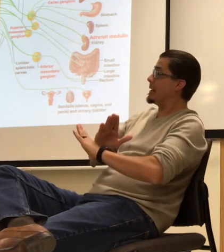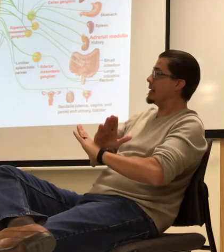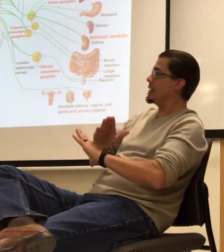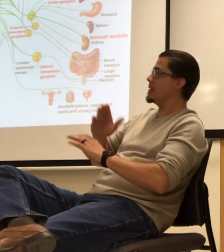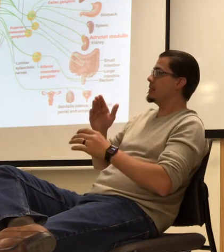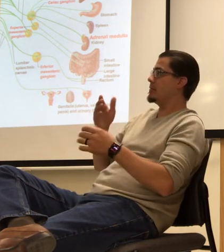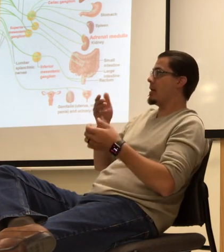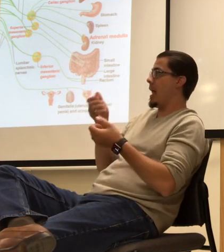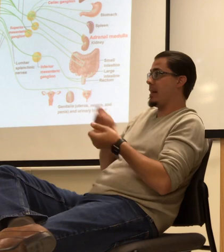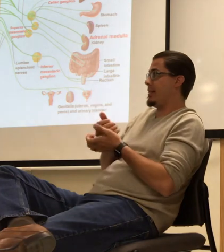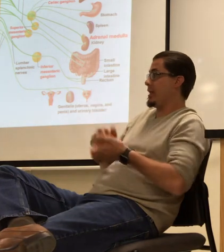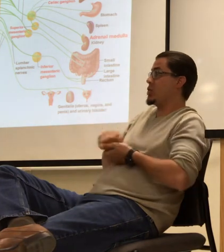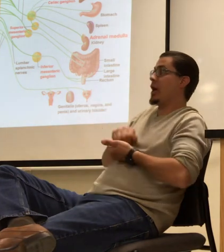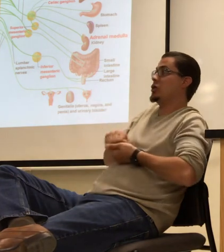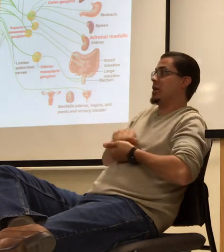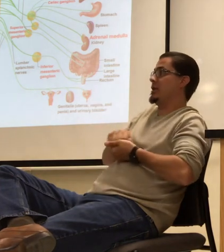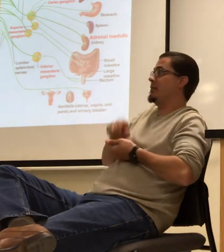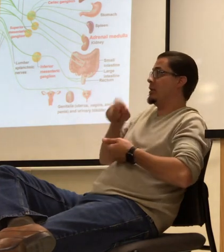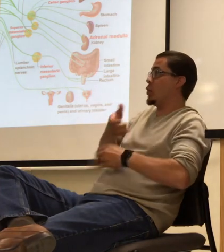everything digestive.